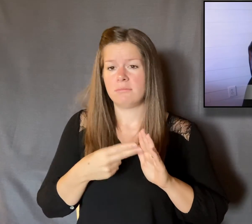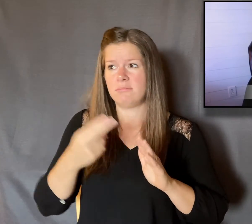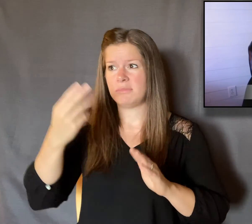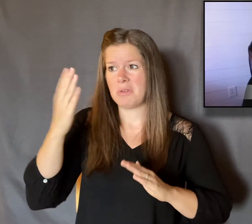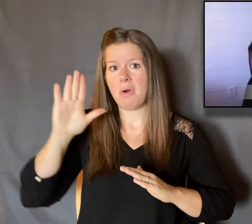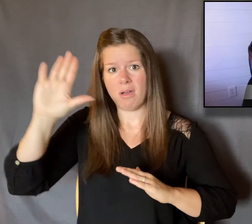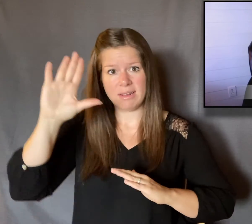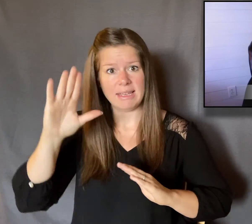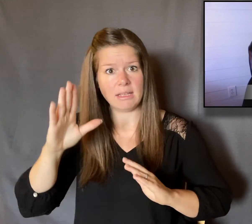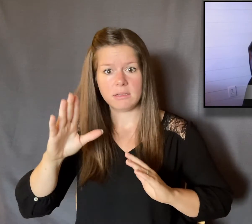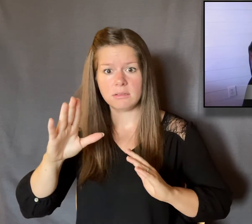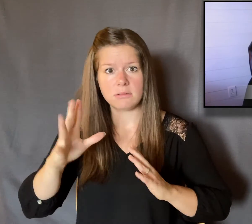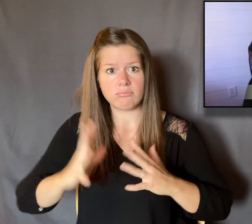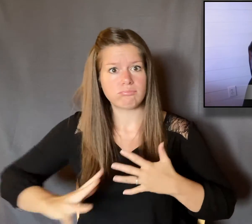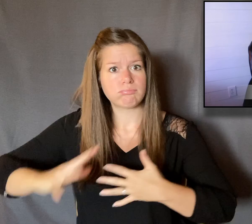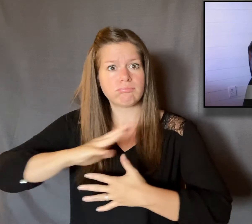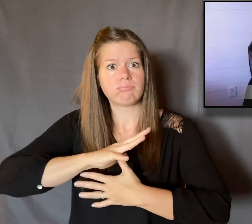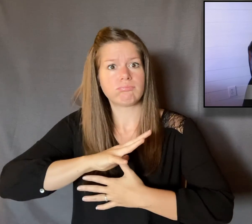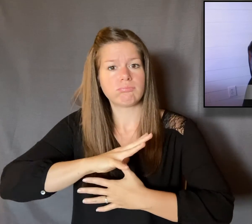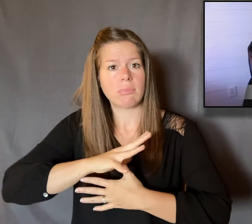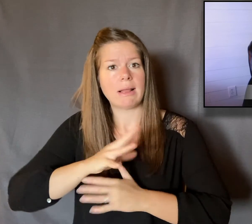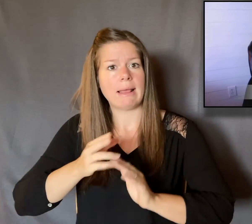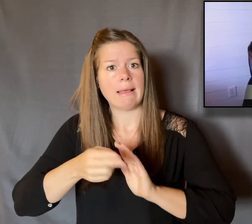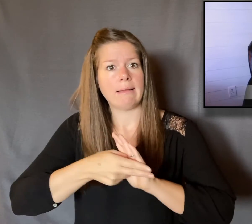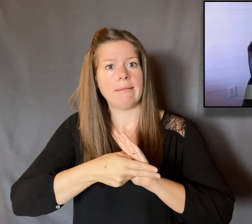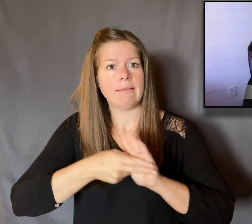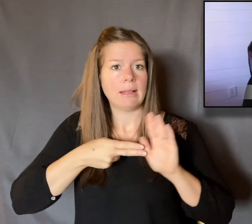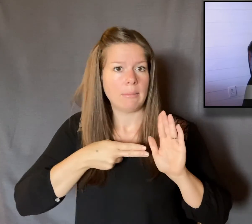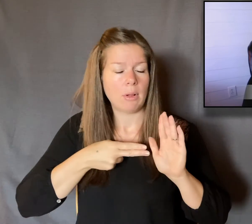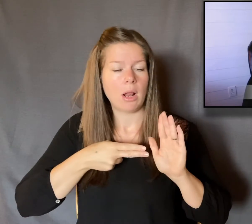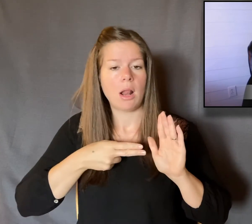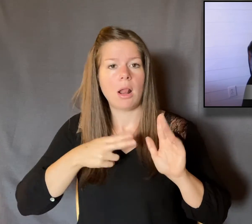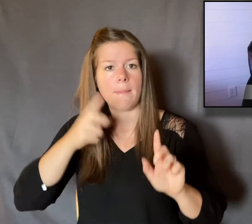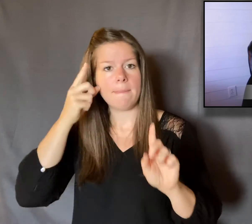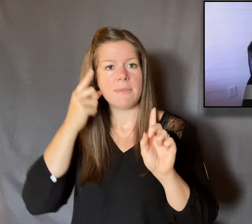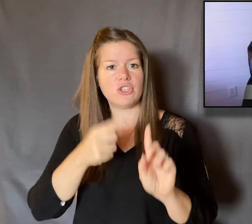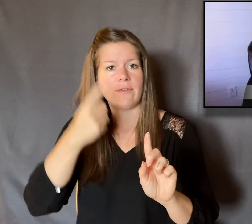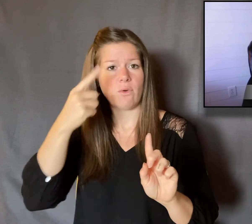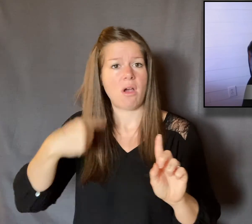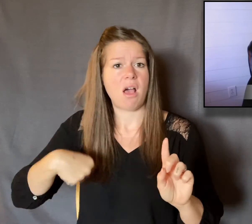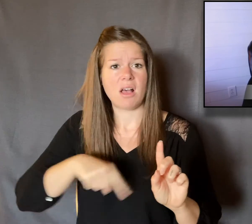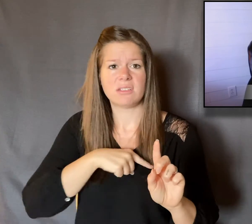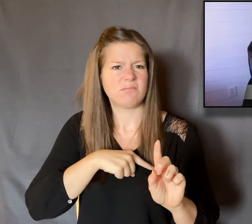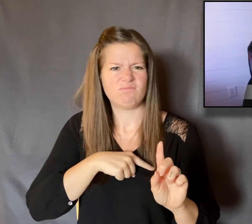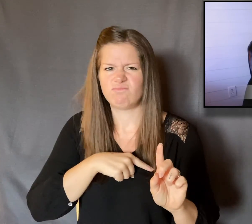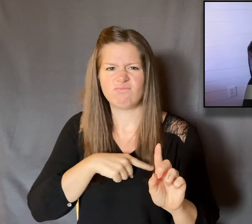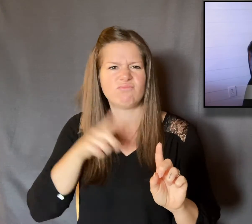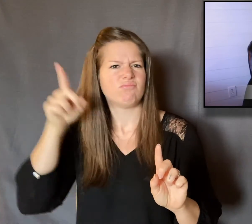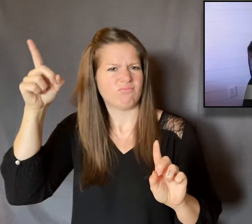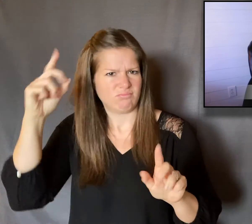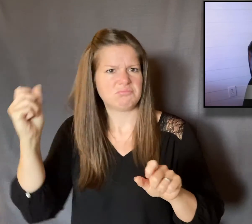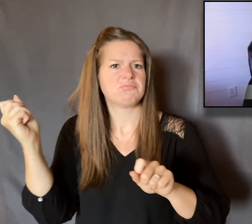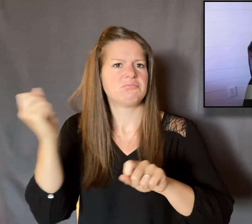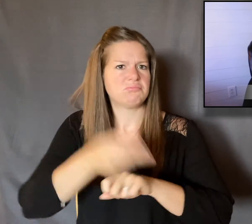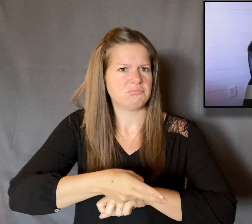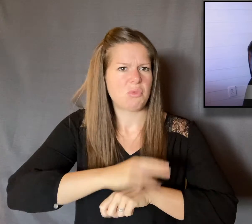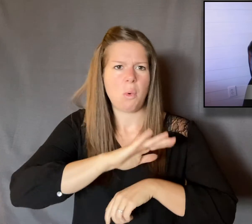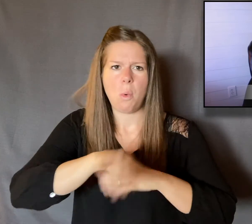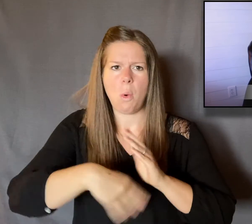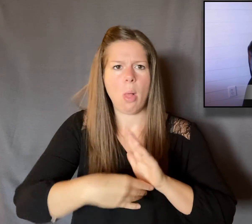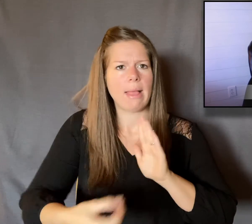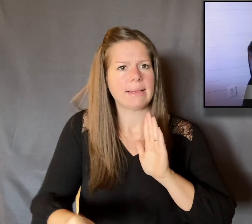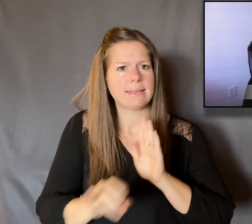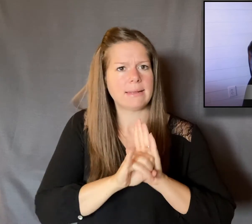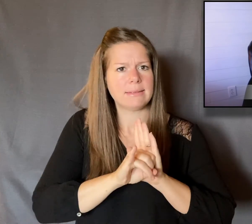God has given us, right? We would all agree with that. So Paul uses